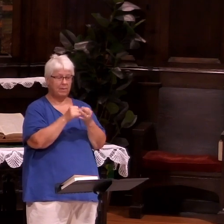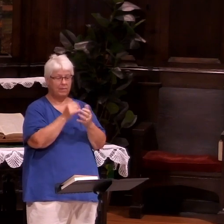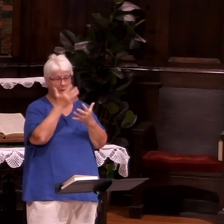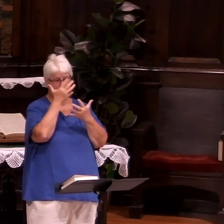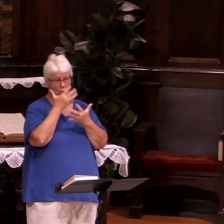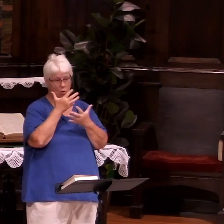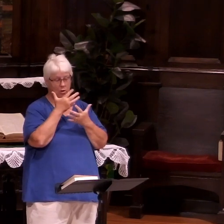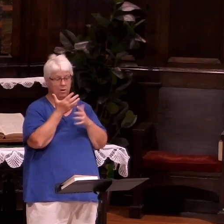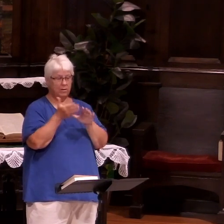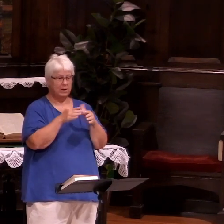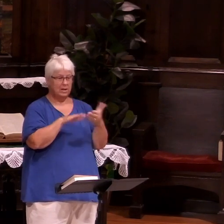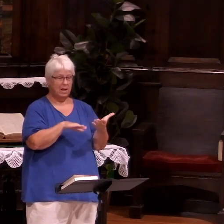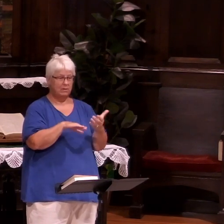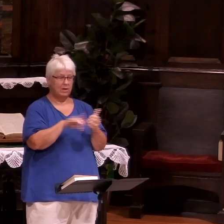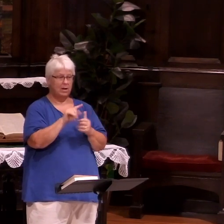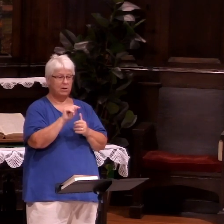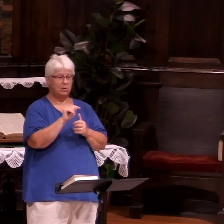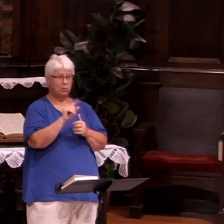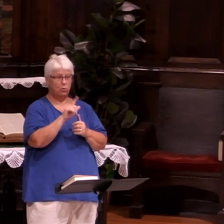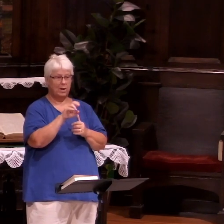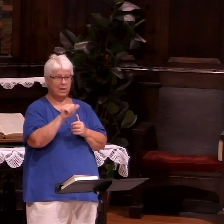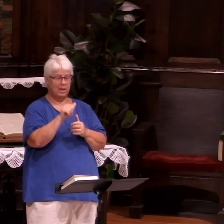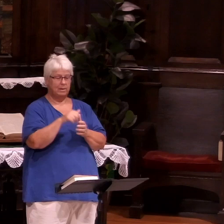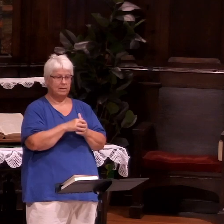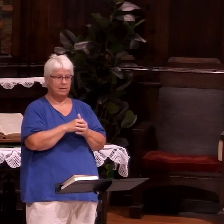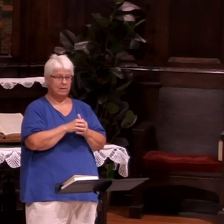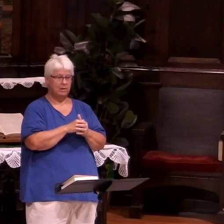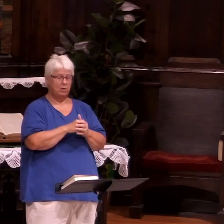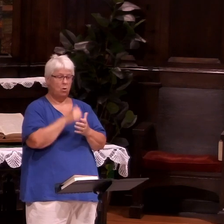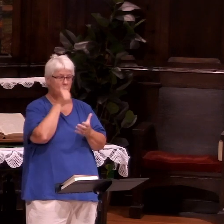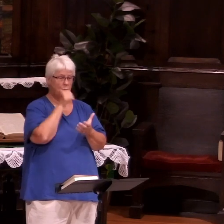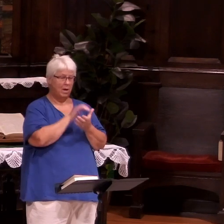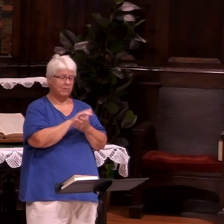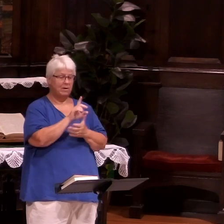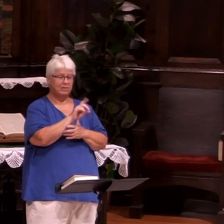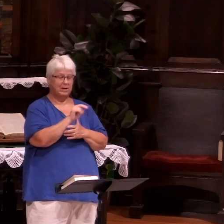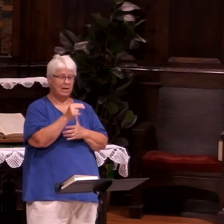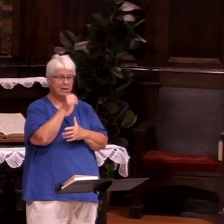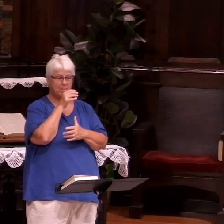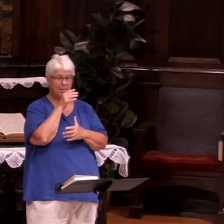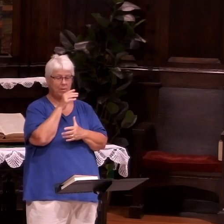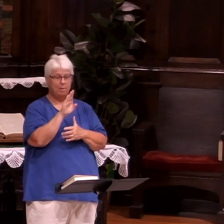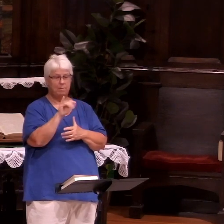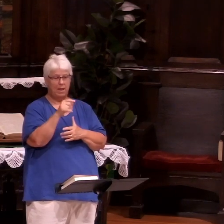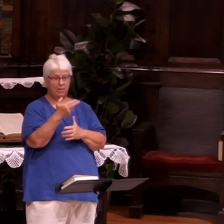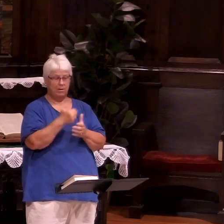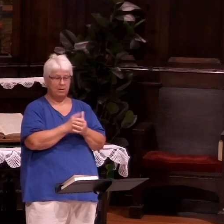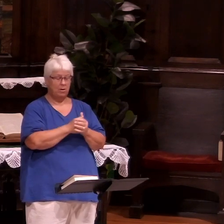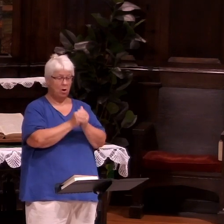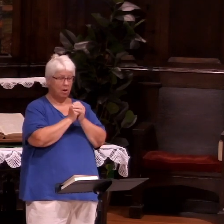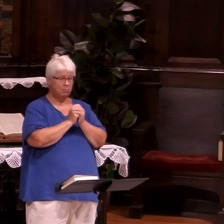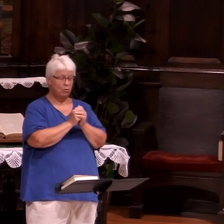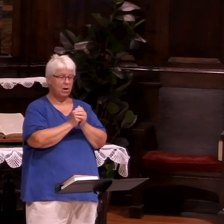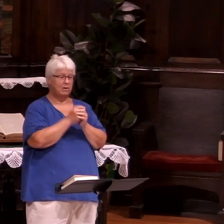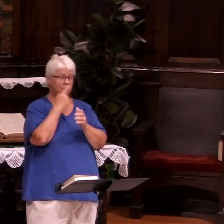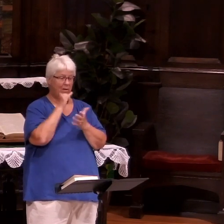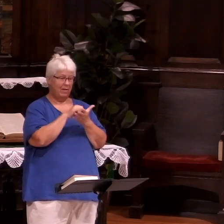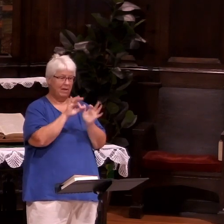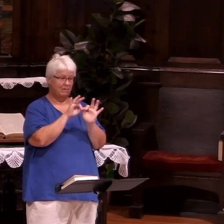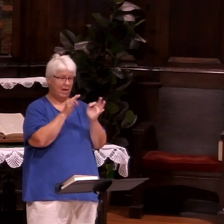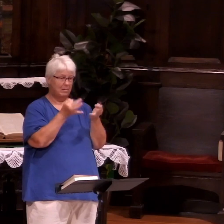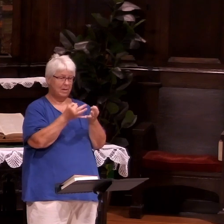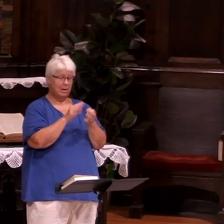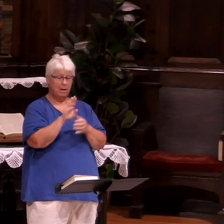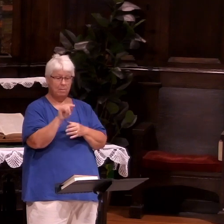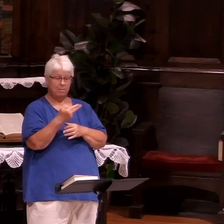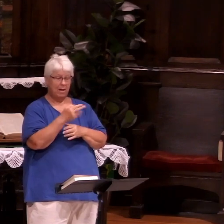mourn the death of Twyla Daniels, wife of Dean and mother of Beth. And prayers surrounding that family as